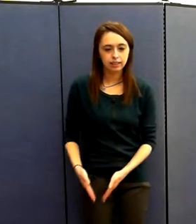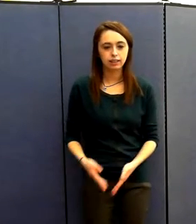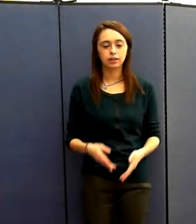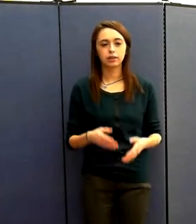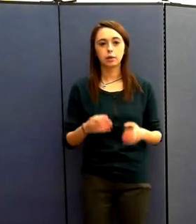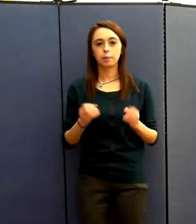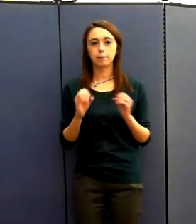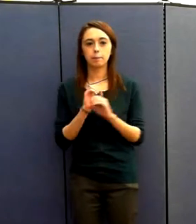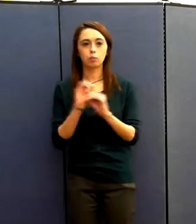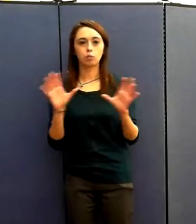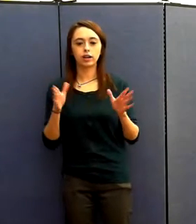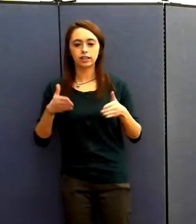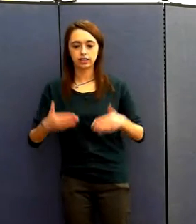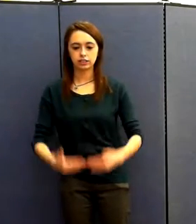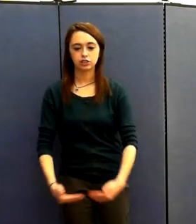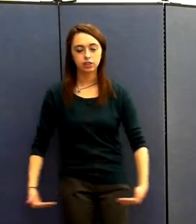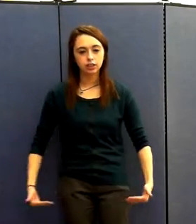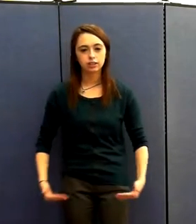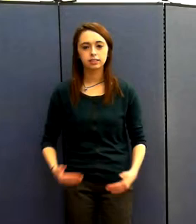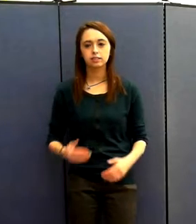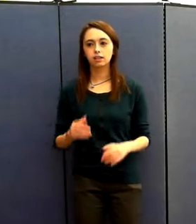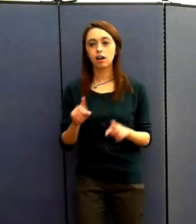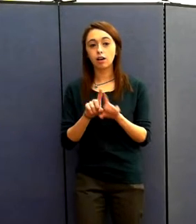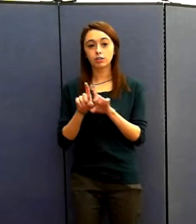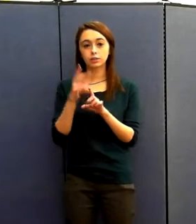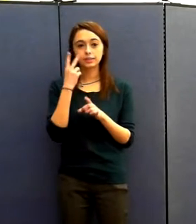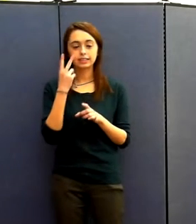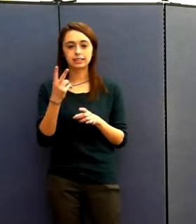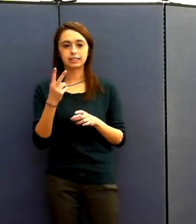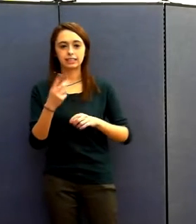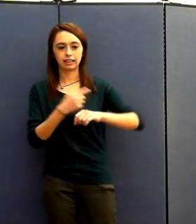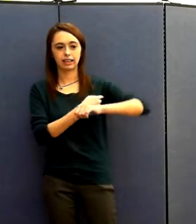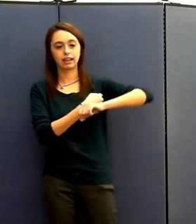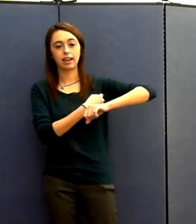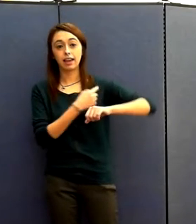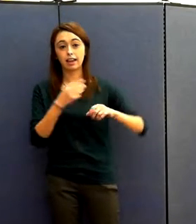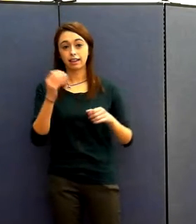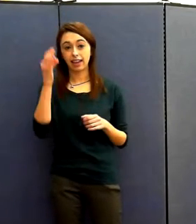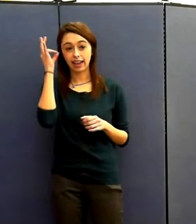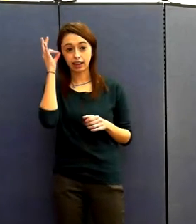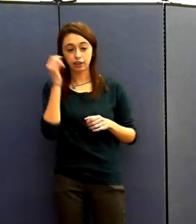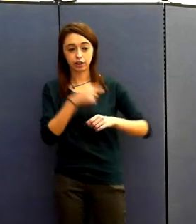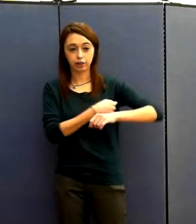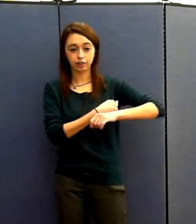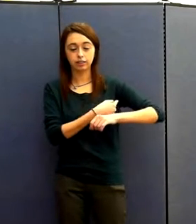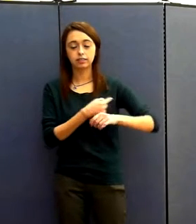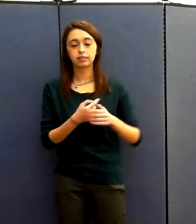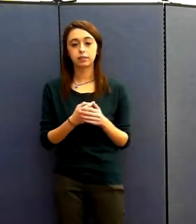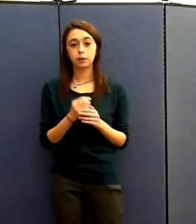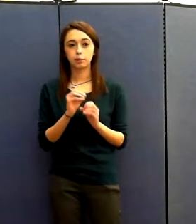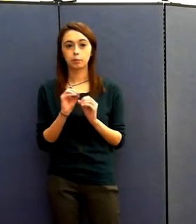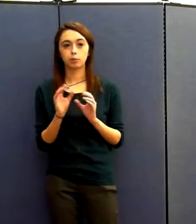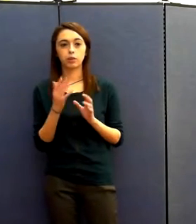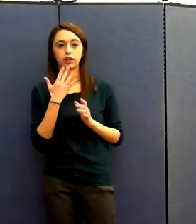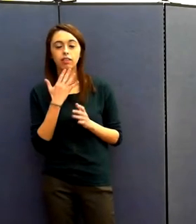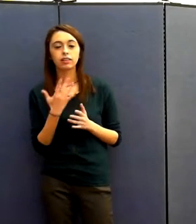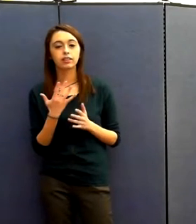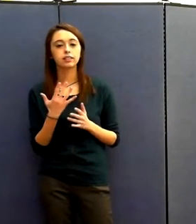see armpit hair and shorts and tank tops. And so there's no one thing that